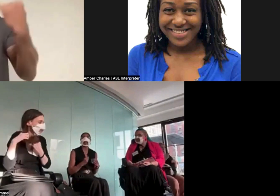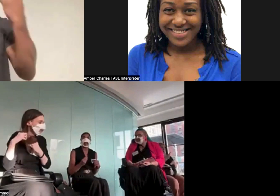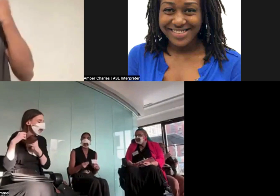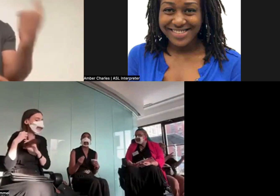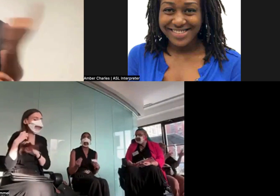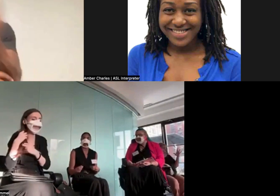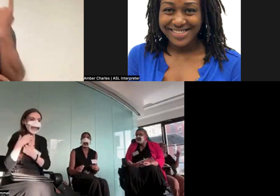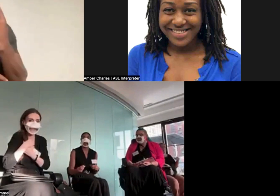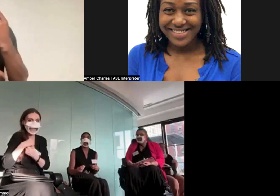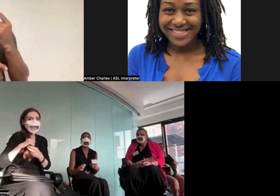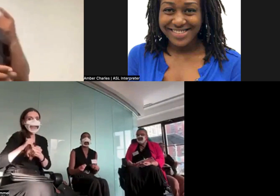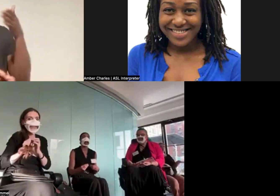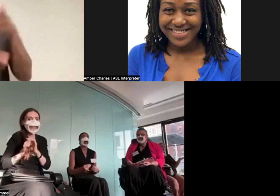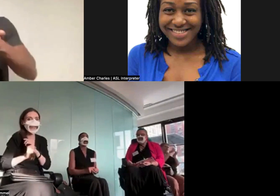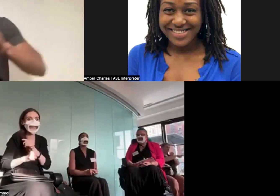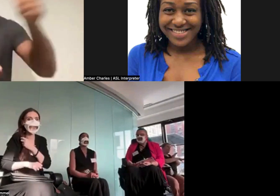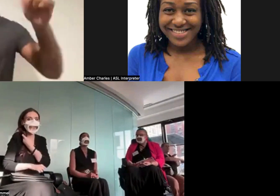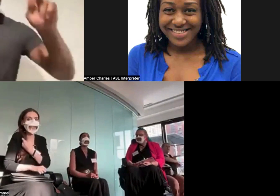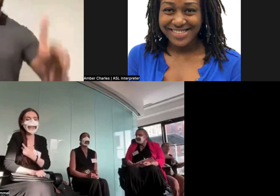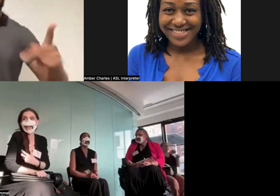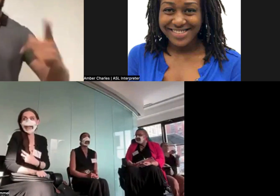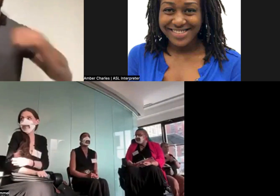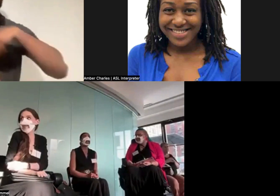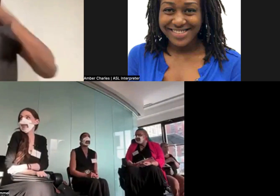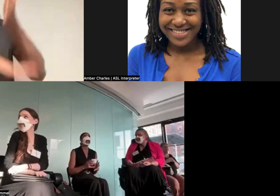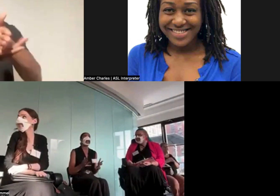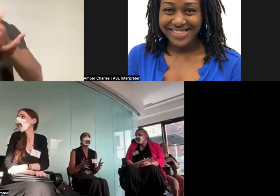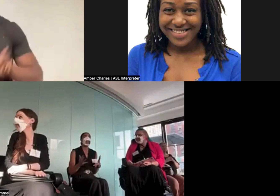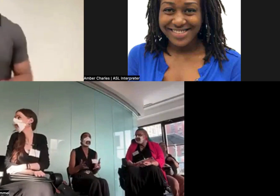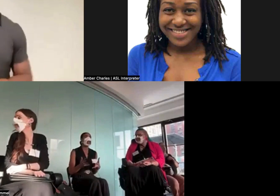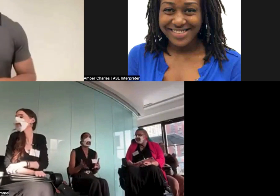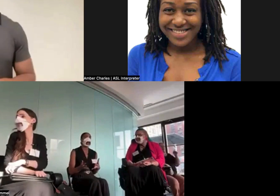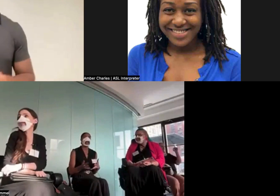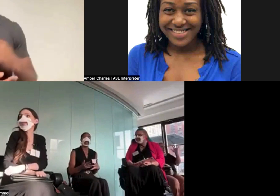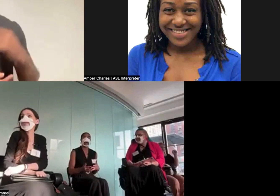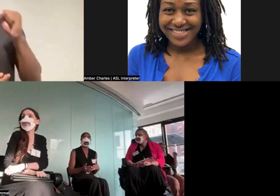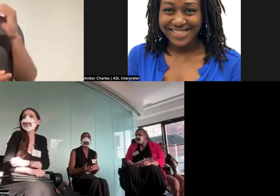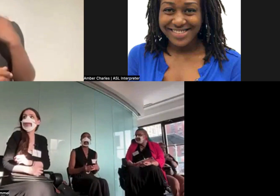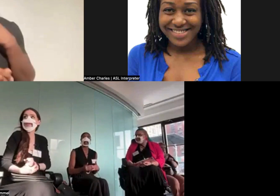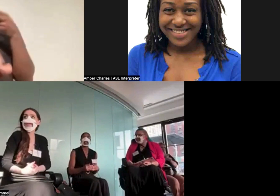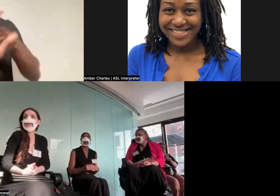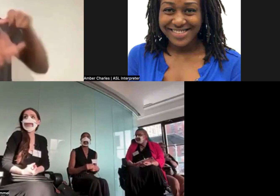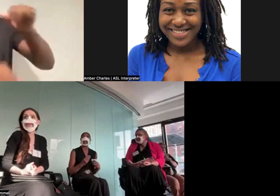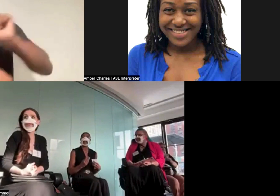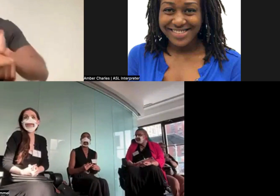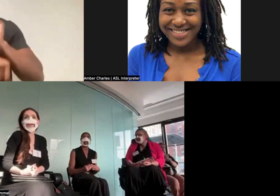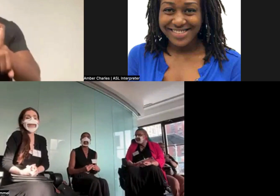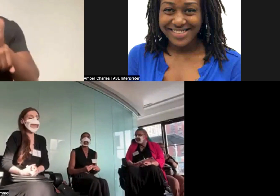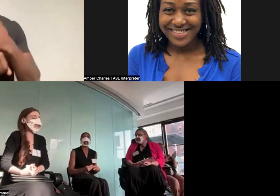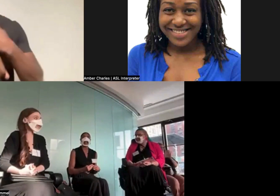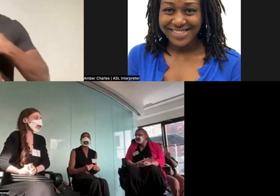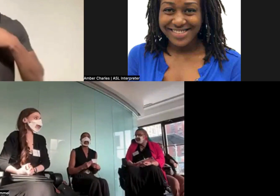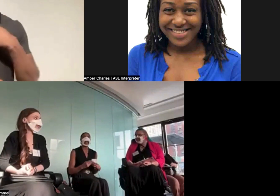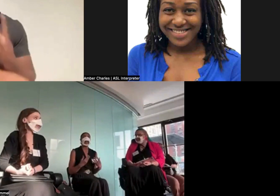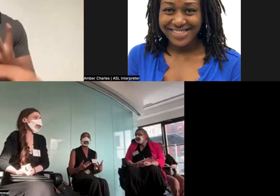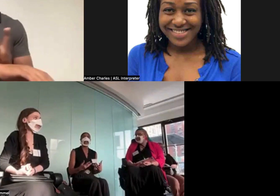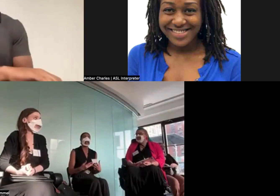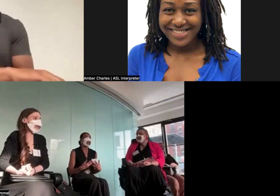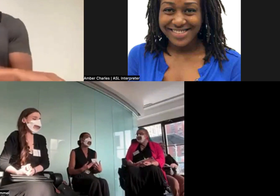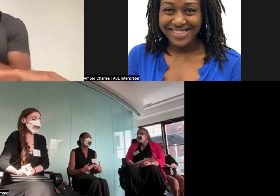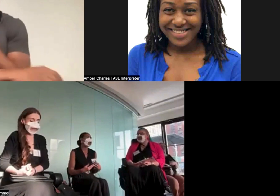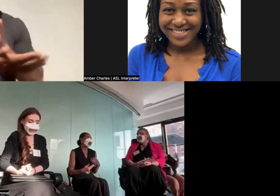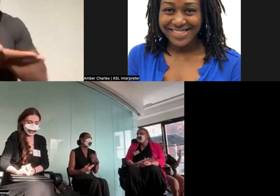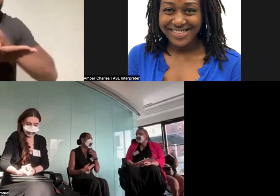we step in and help, okay? And so it was an amazing job to find, and it makes sense in my